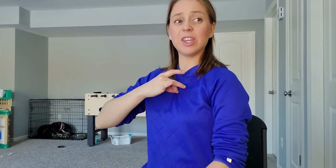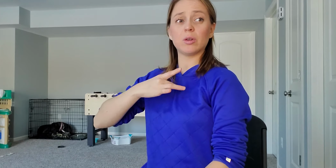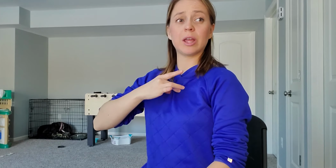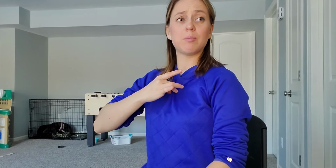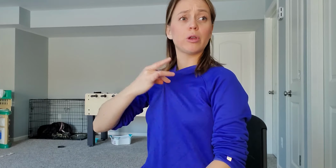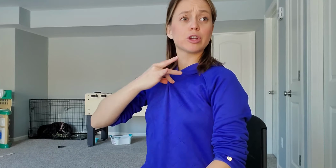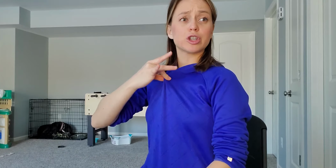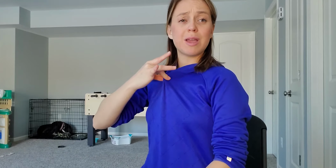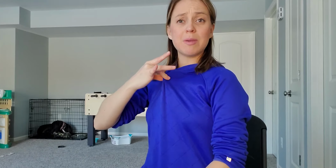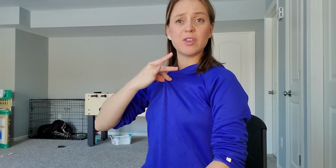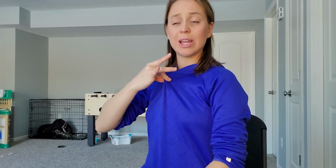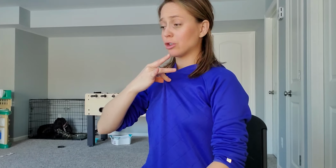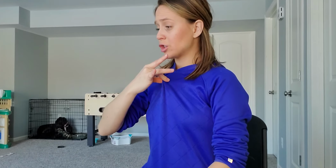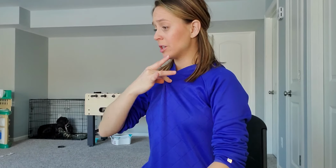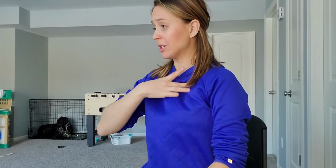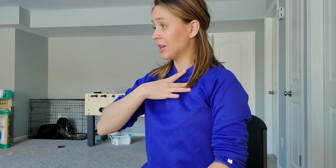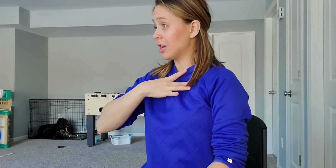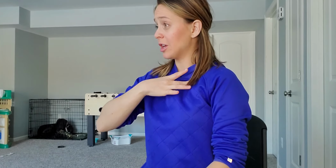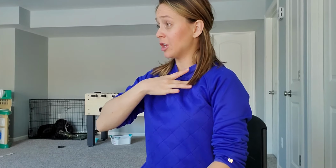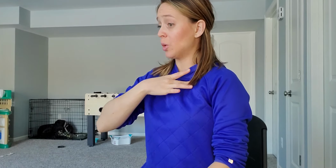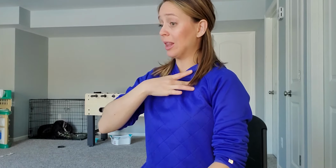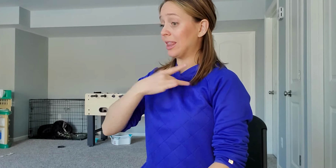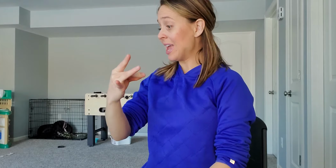would like pull your shirt maybe if you liked your shirt. You like